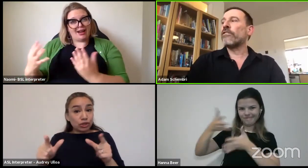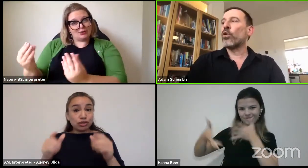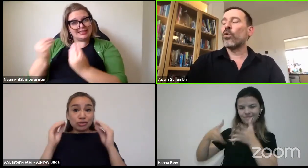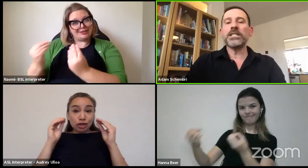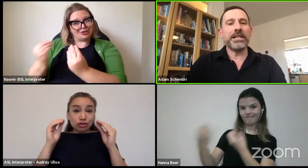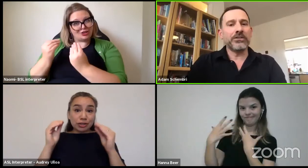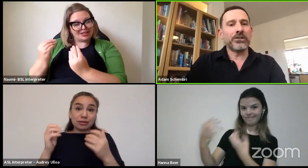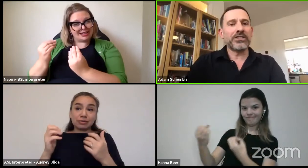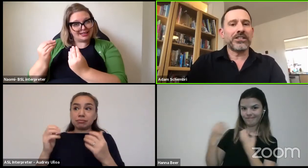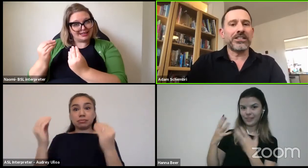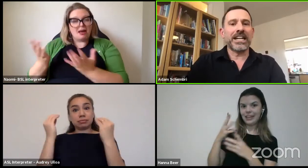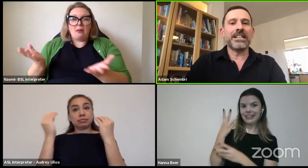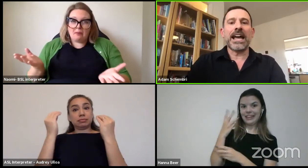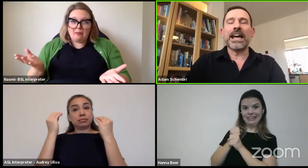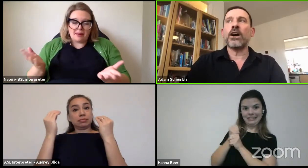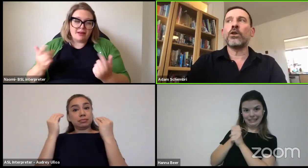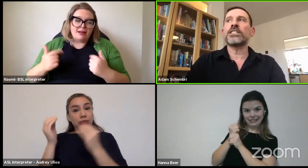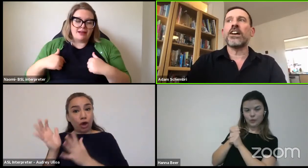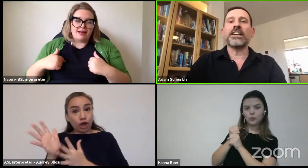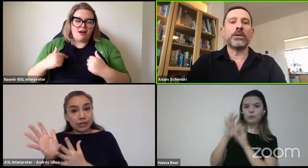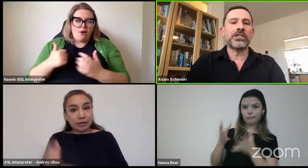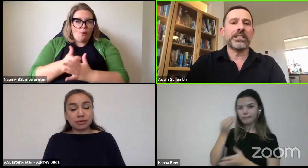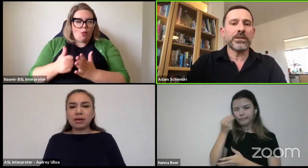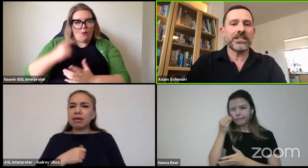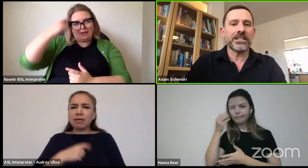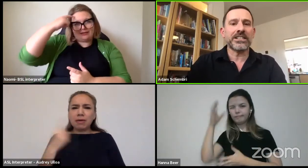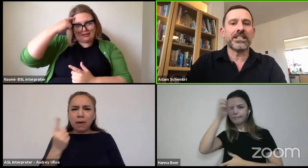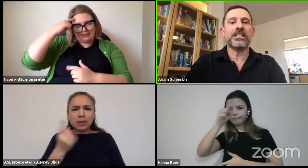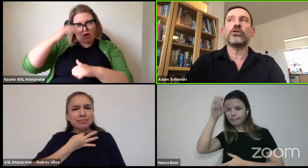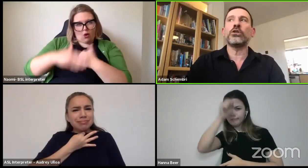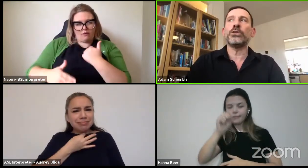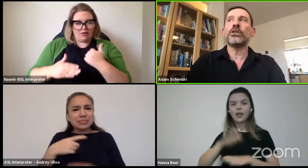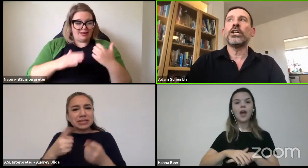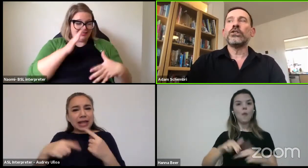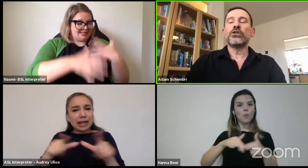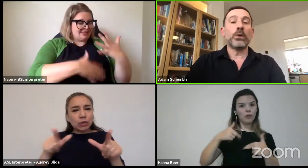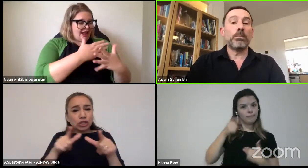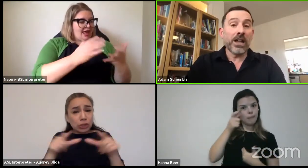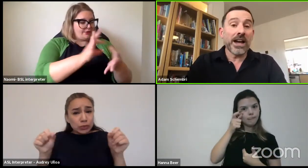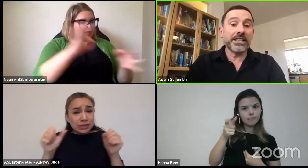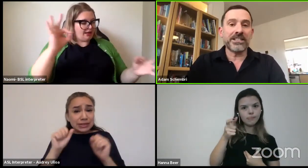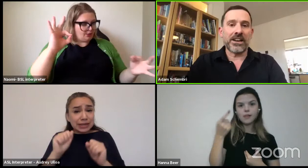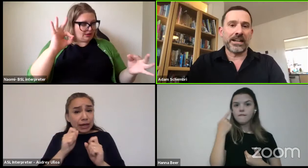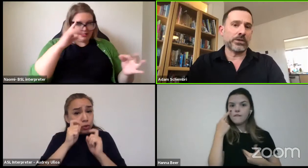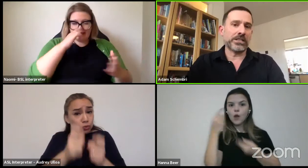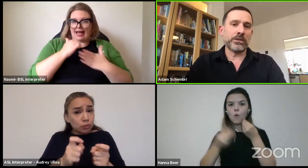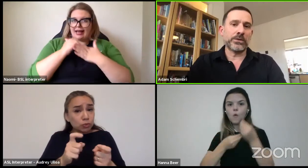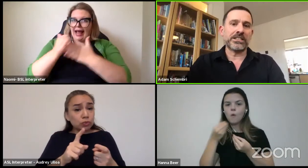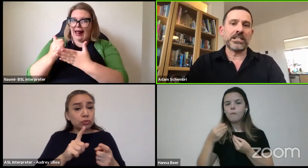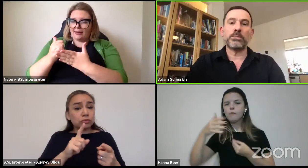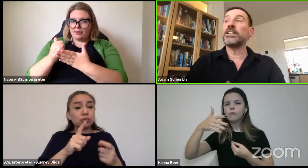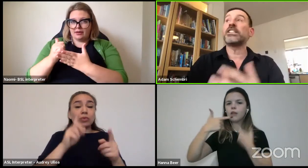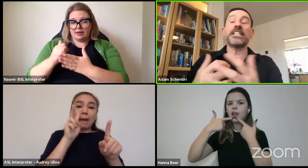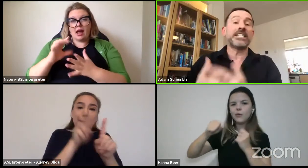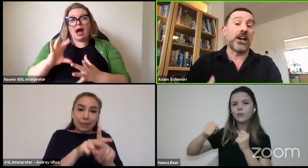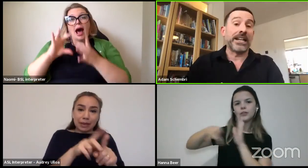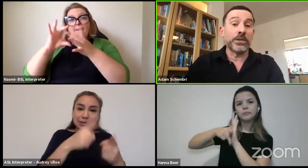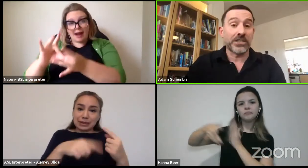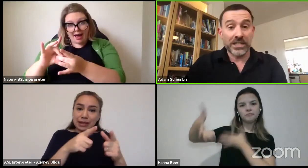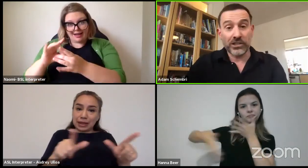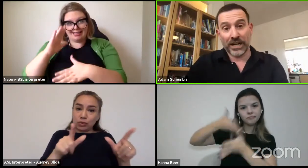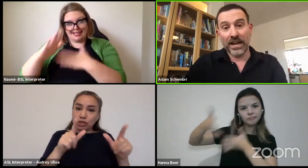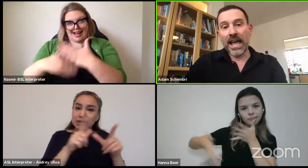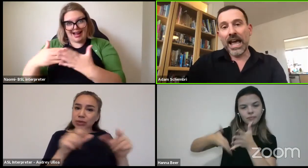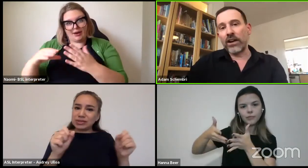So I've always been interested in how sign language linguistics can contribute to applied sign language linguistics, particularly sign